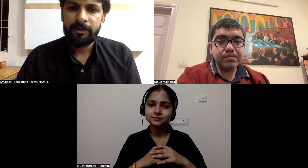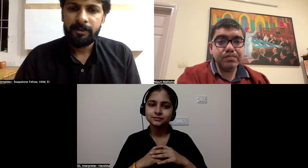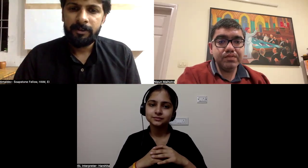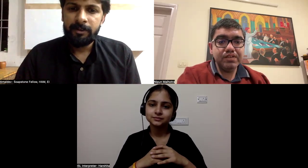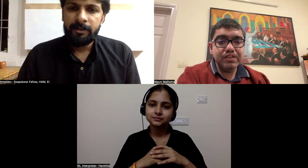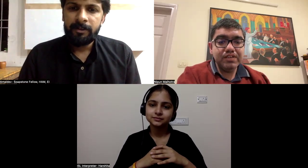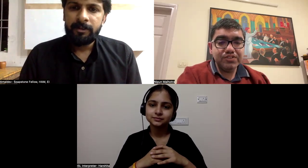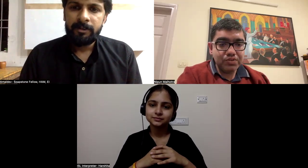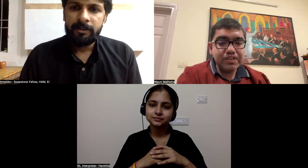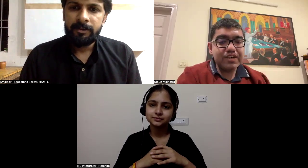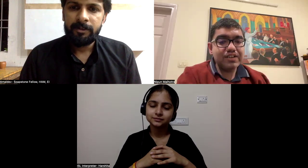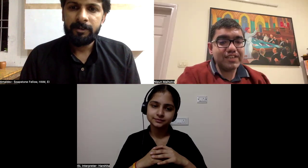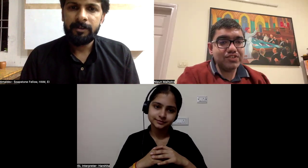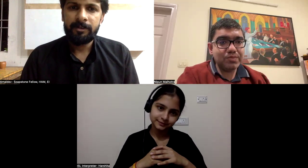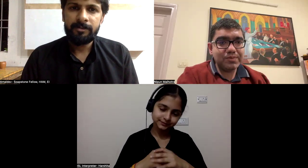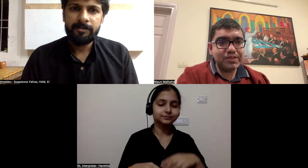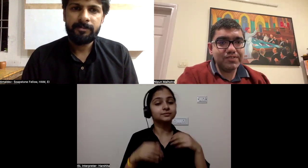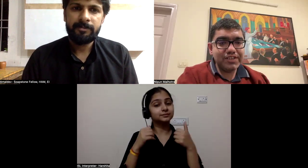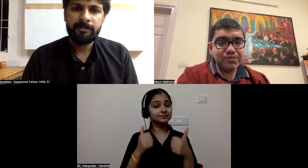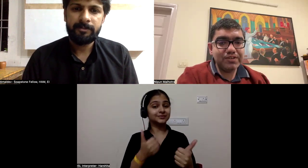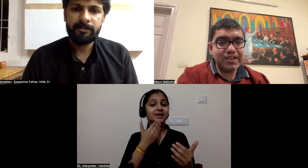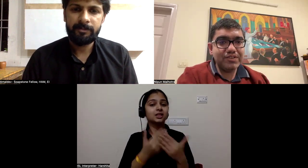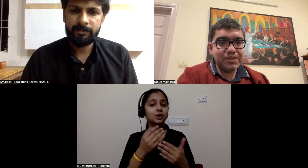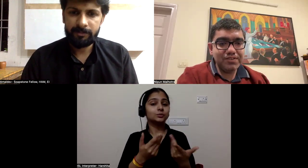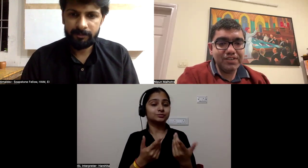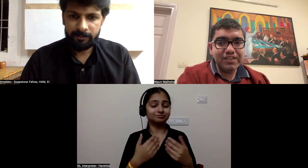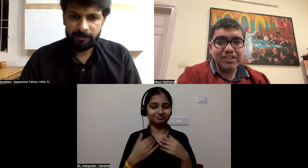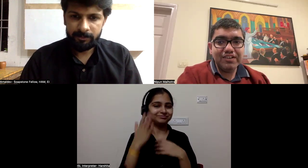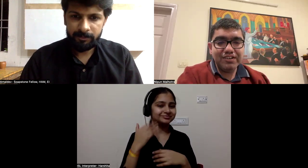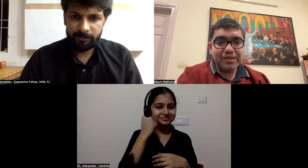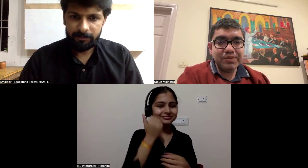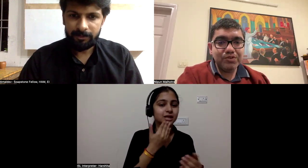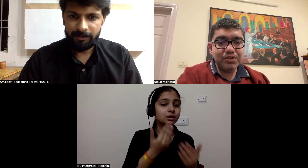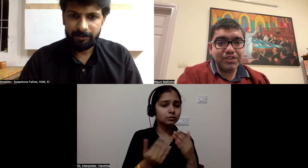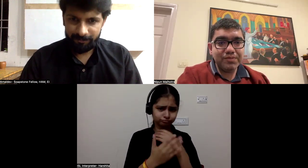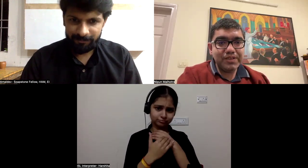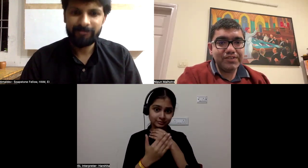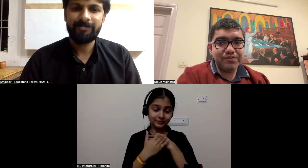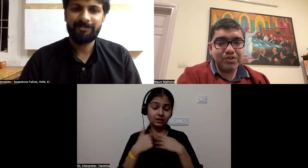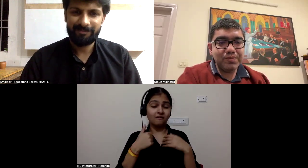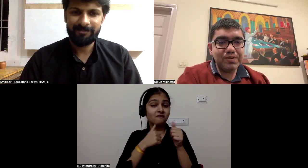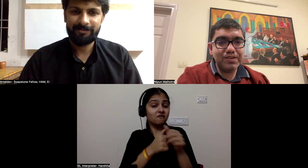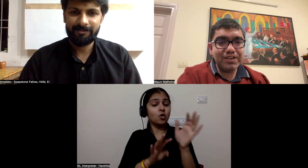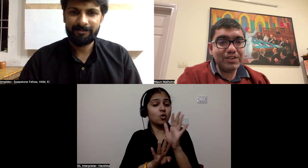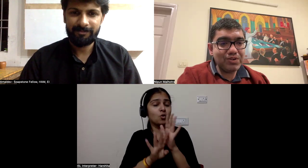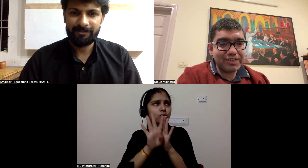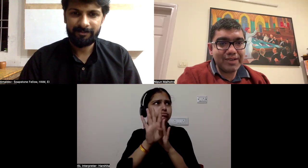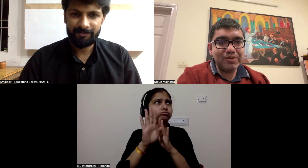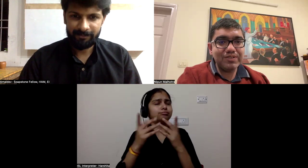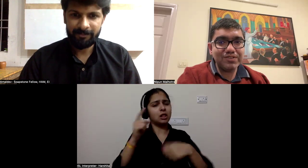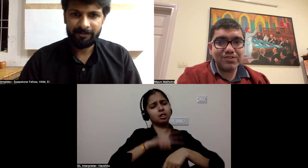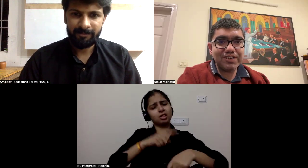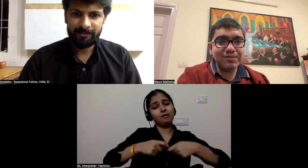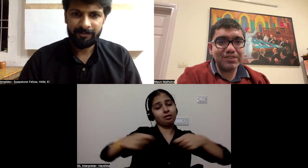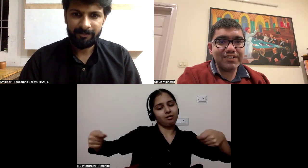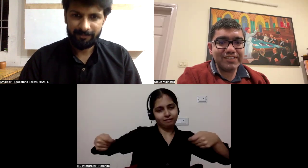etc. Sure. Thank you so much, Amaldev. Thank you for having me. I've been following Year a Million from a long time now,